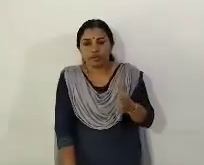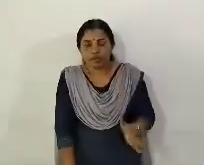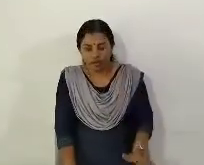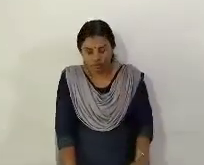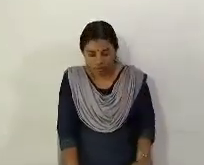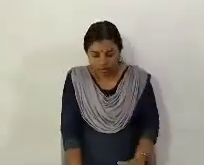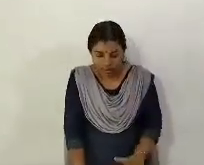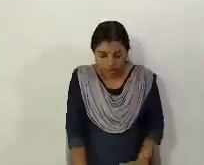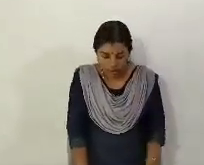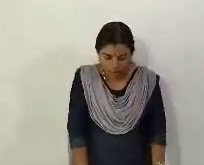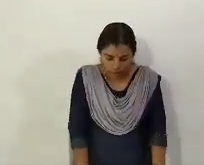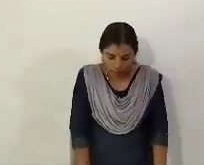LibreOffice Draw.